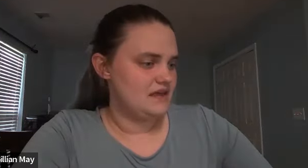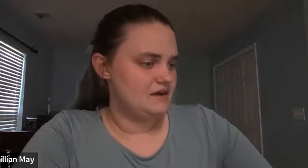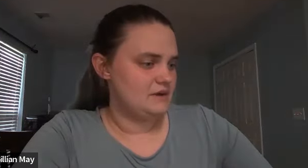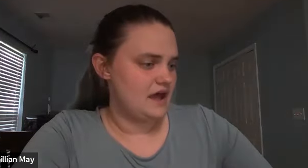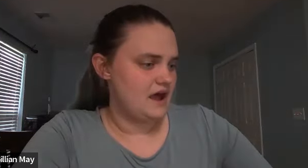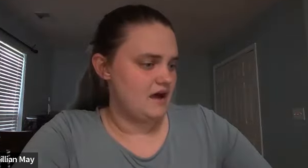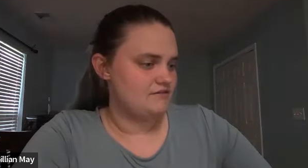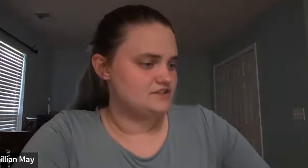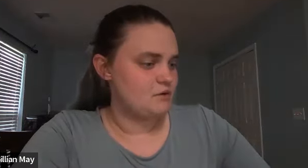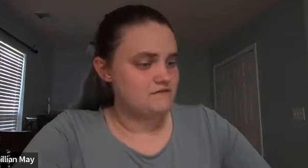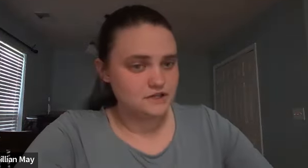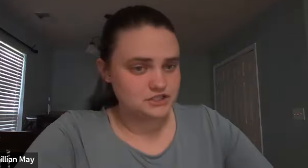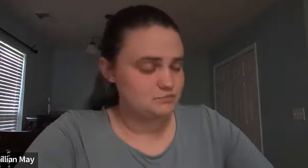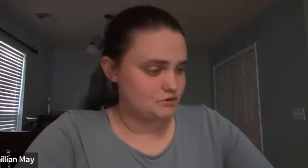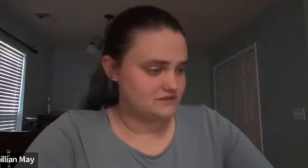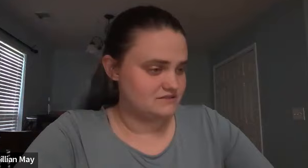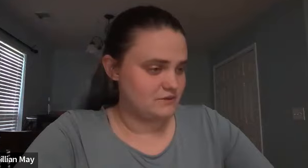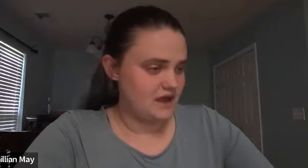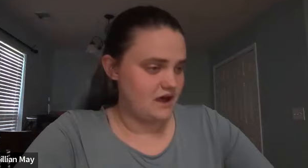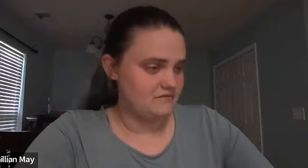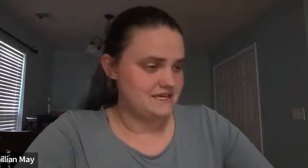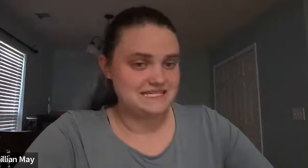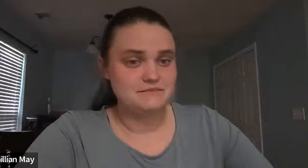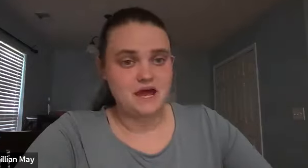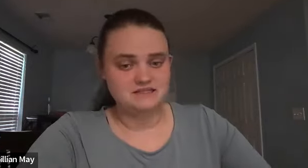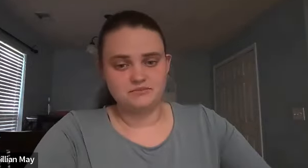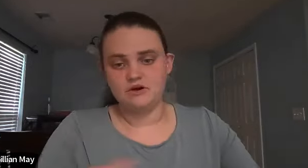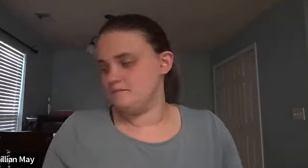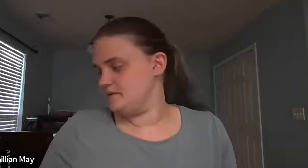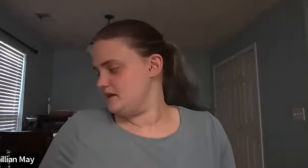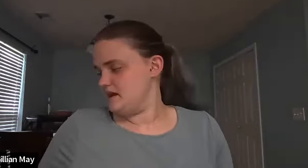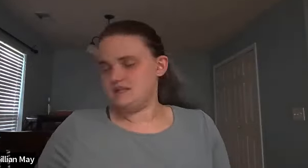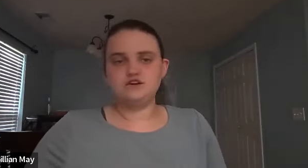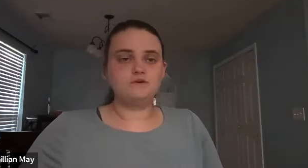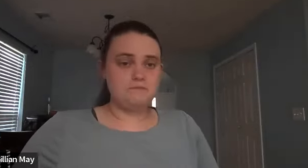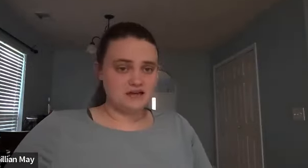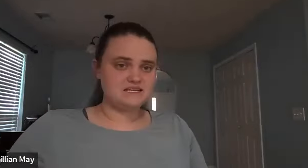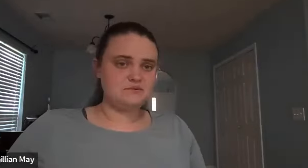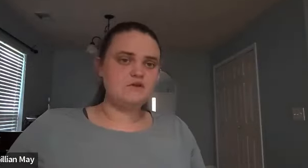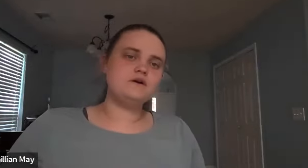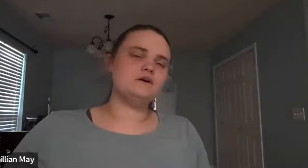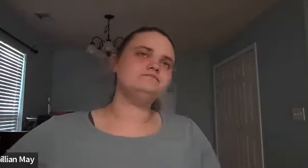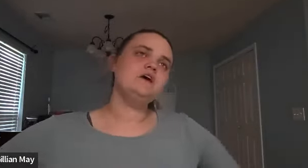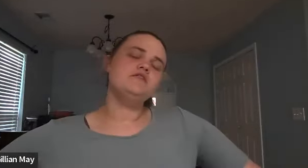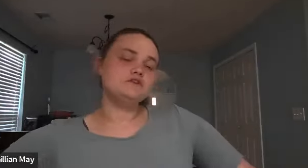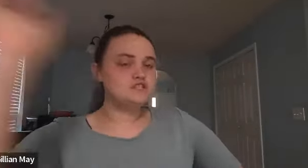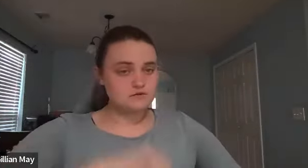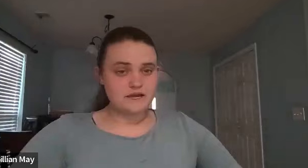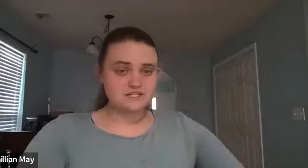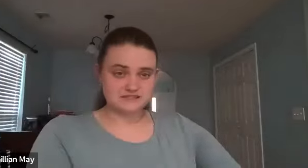Then we have, so our first sports we have is basketball. And so for basketball, there are 2 ways you can